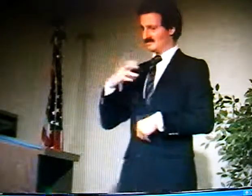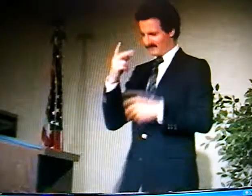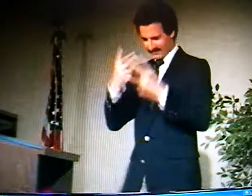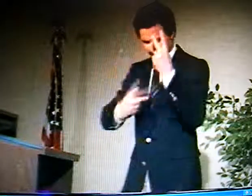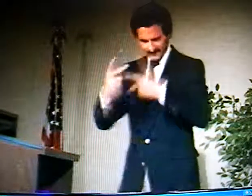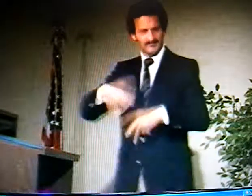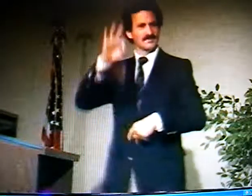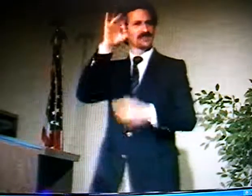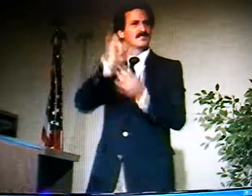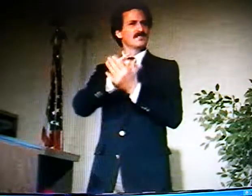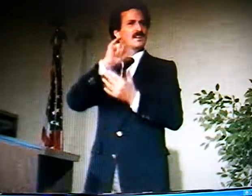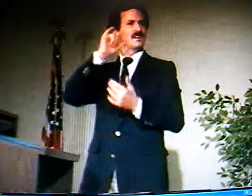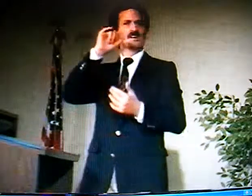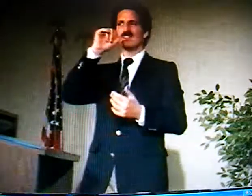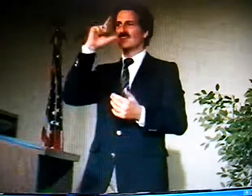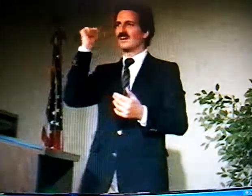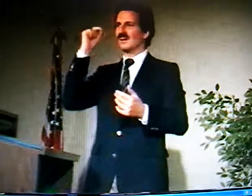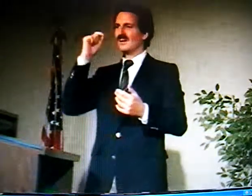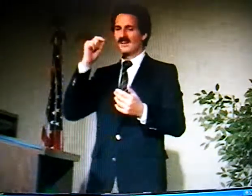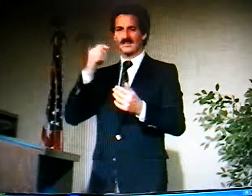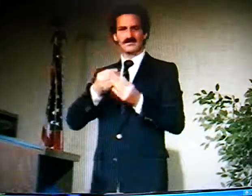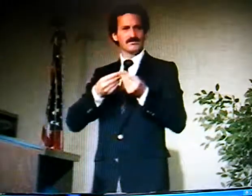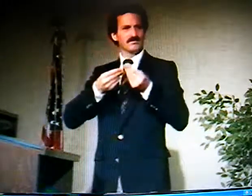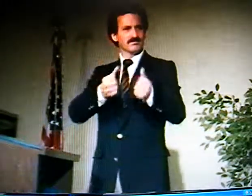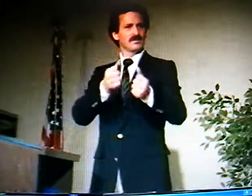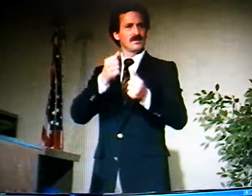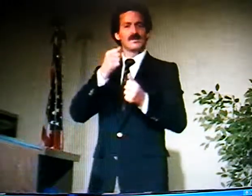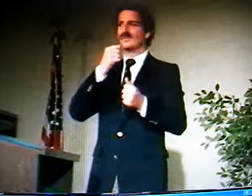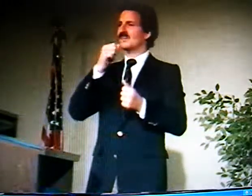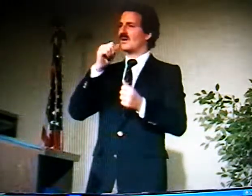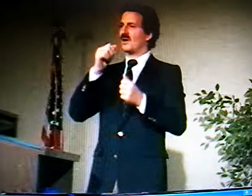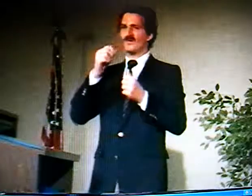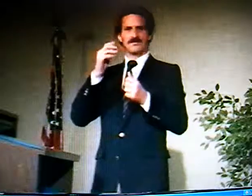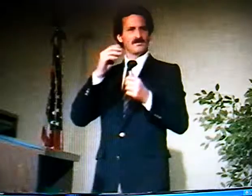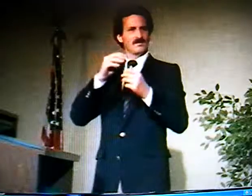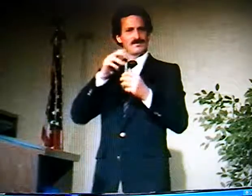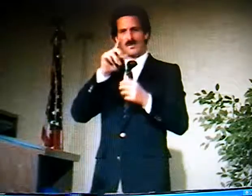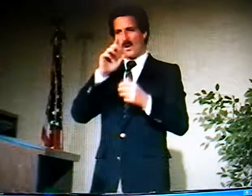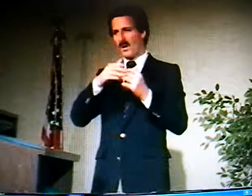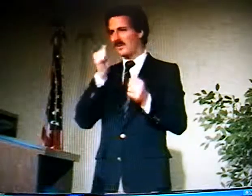I remember one year they told us that they have to get more people enrolled into Gallaudet, that it was